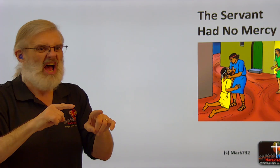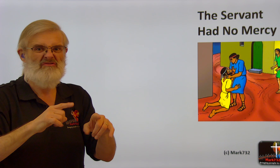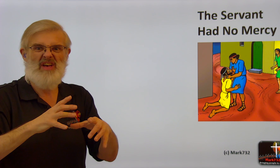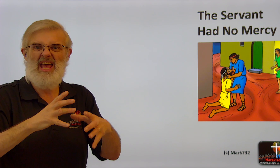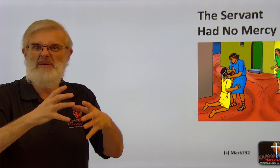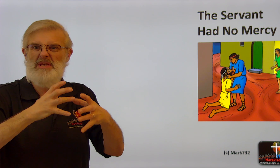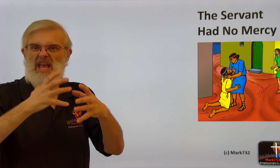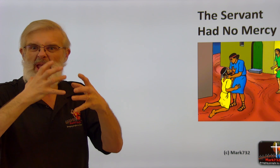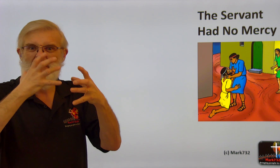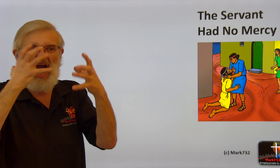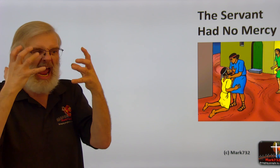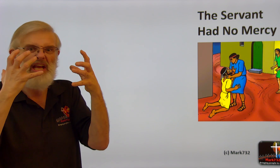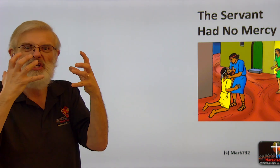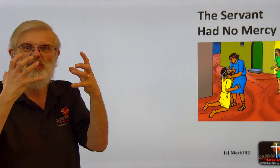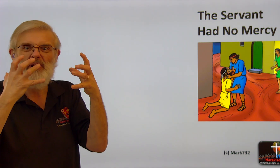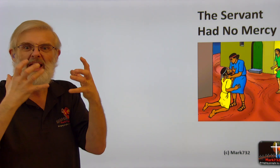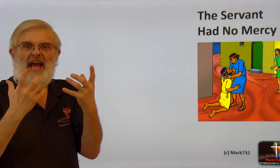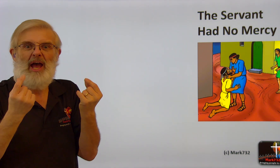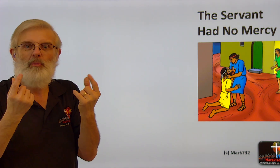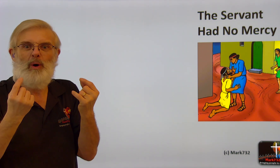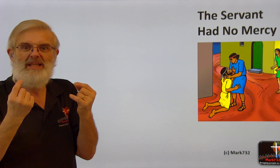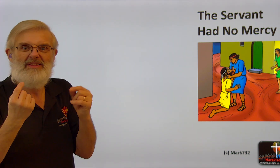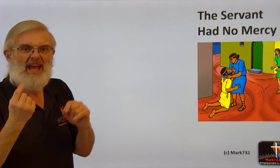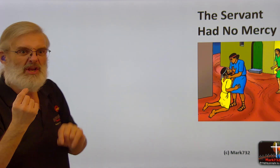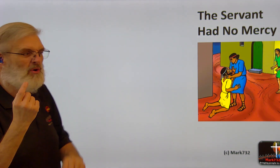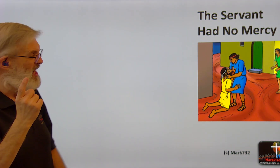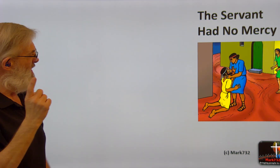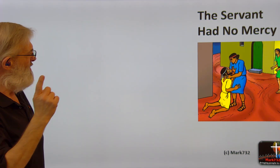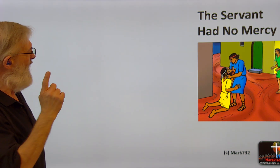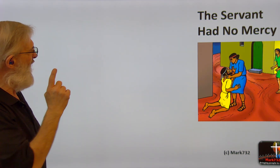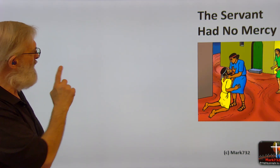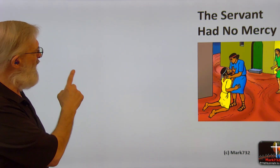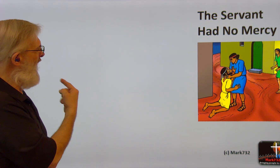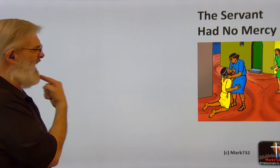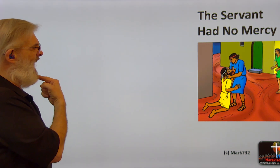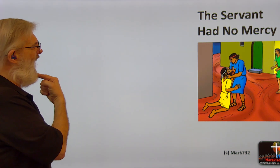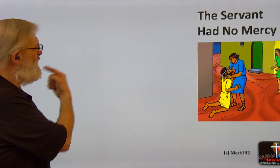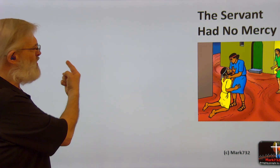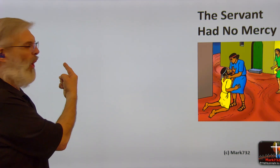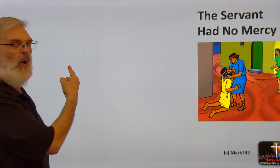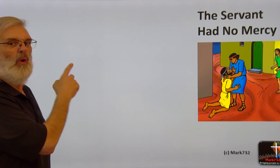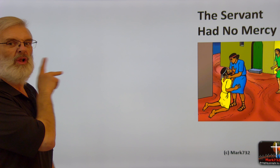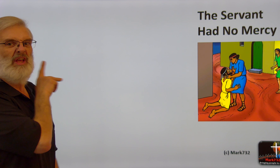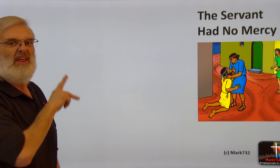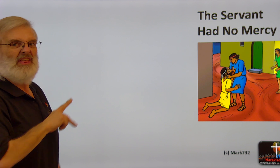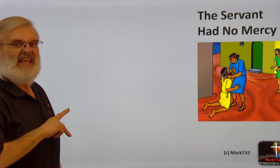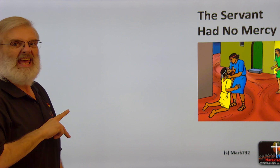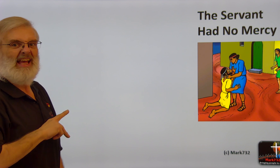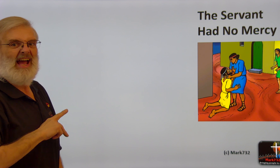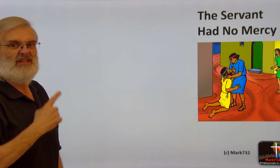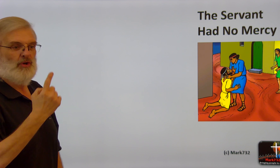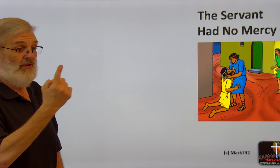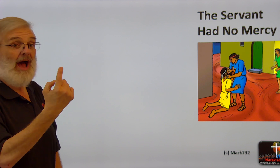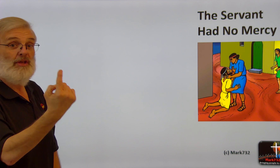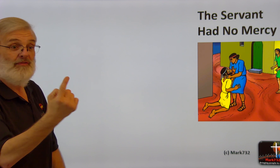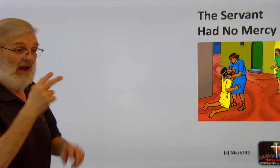they became angry. And what did they do? They went and told the king. And so now you've got them